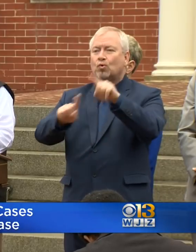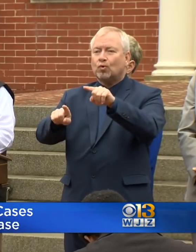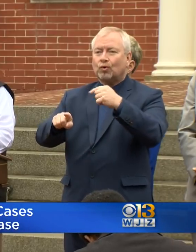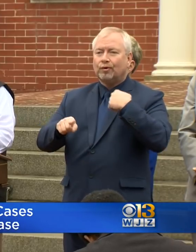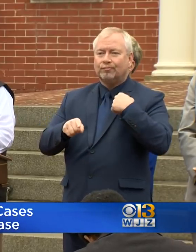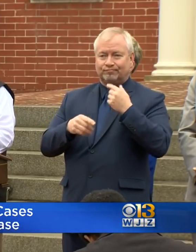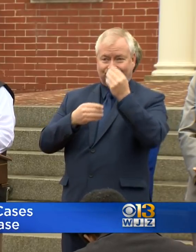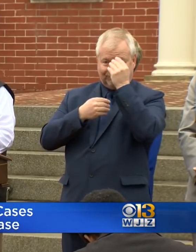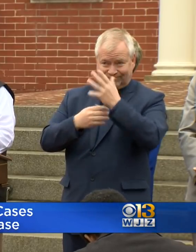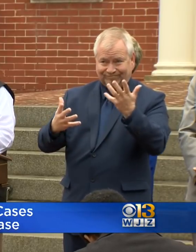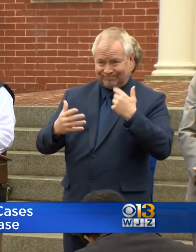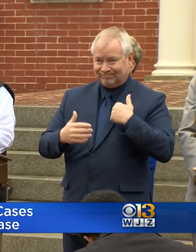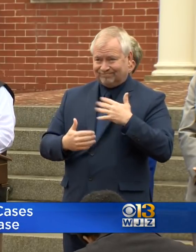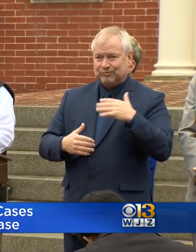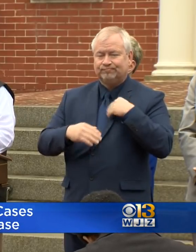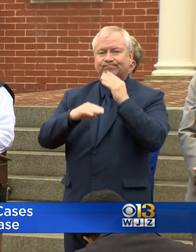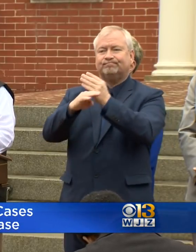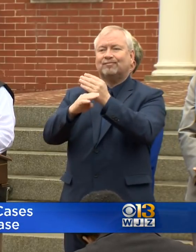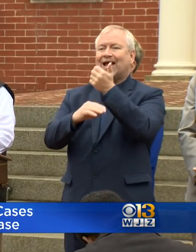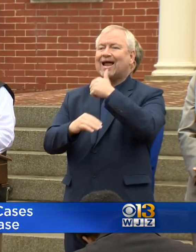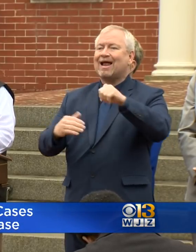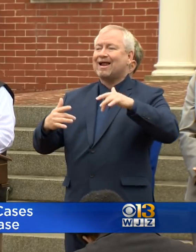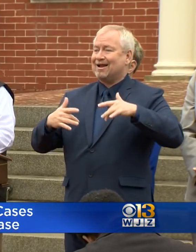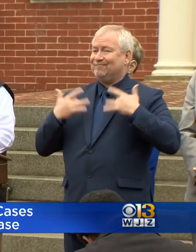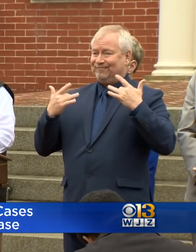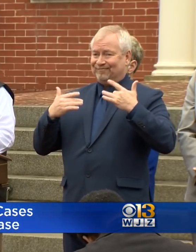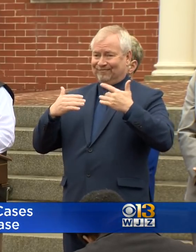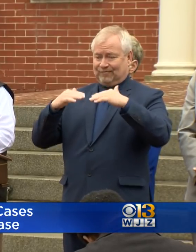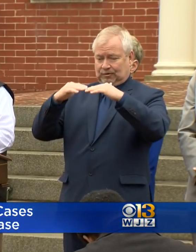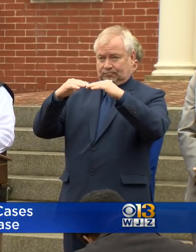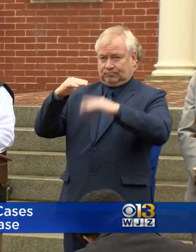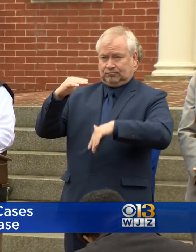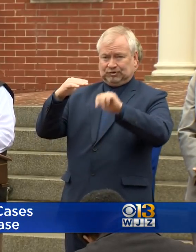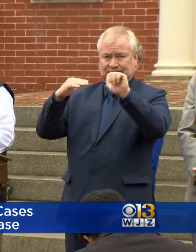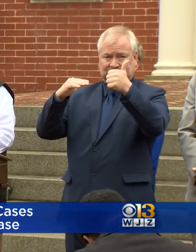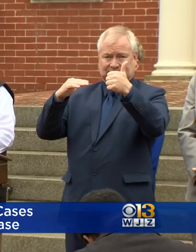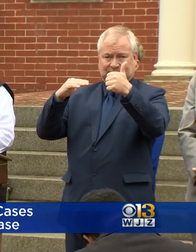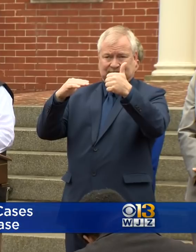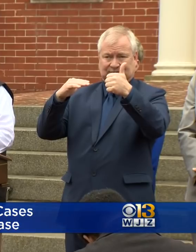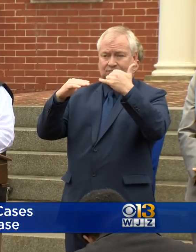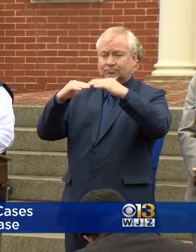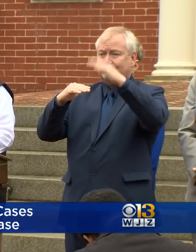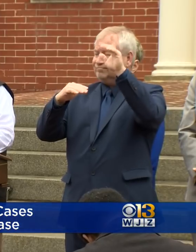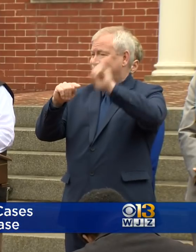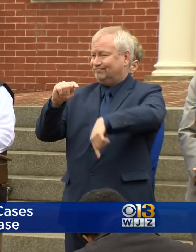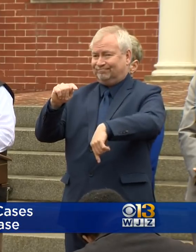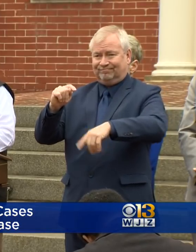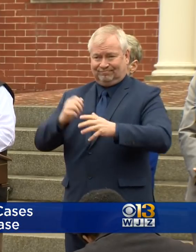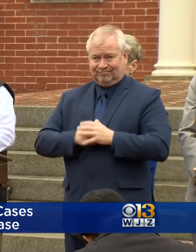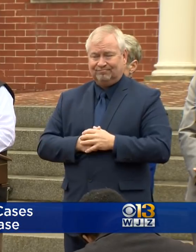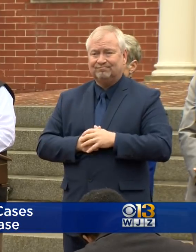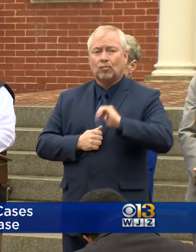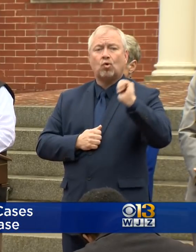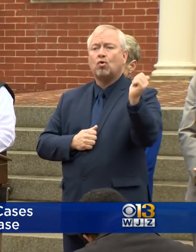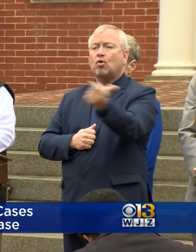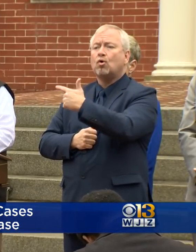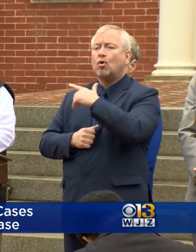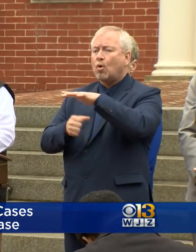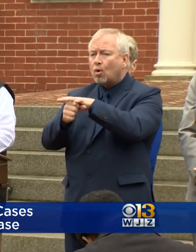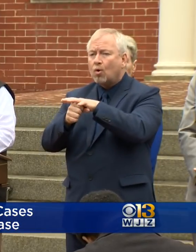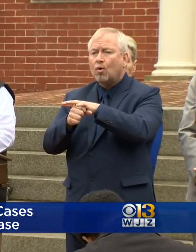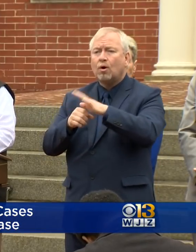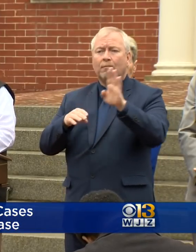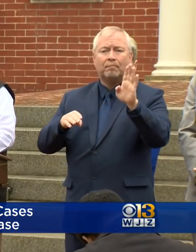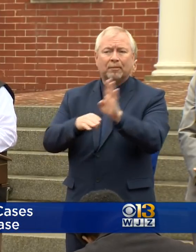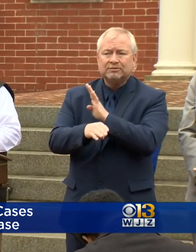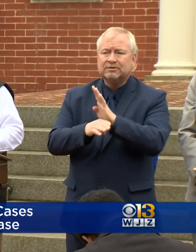events of more than 10 people in close proximity at all locations, establishments, and venues anywhere